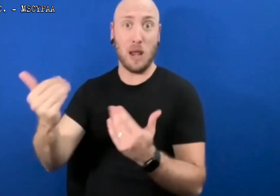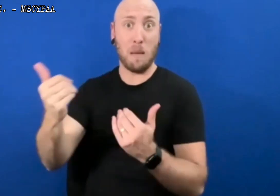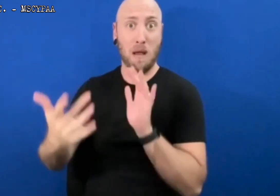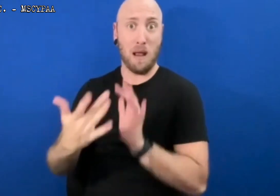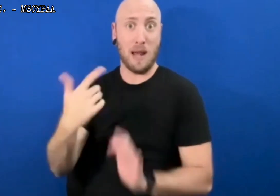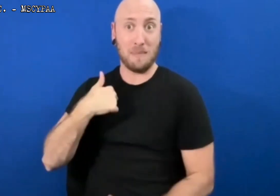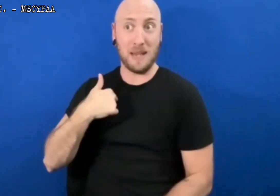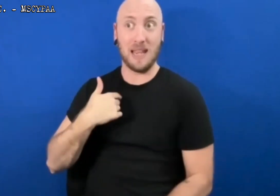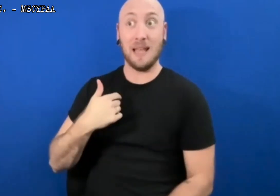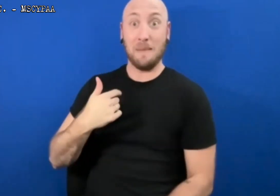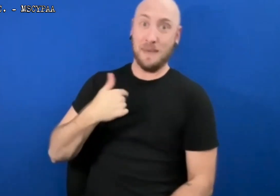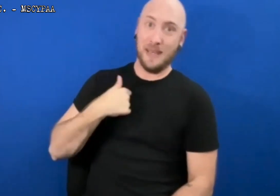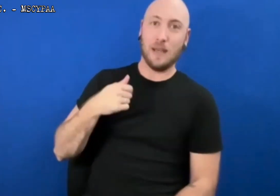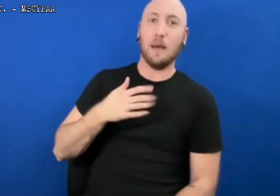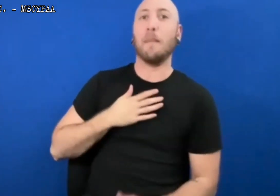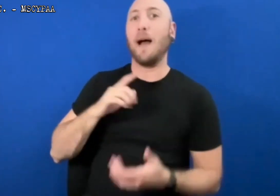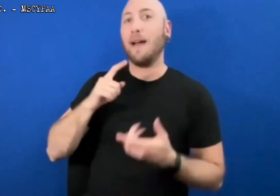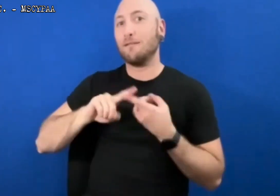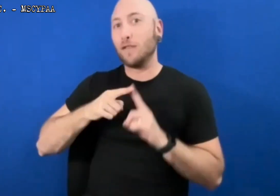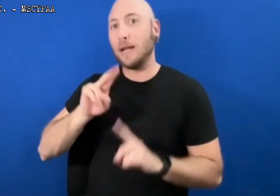my buddy Nick.